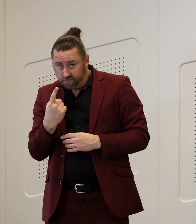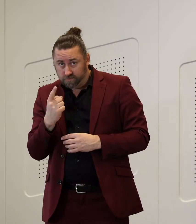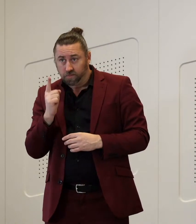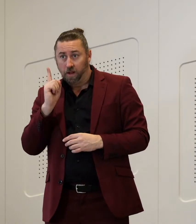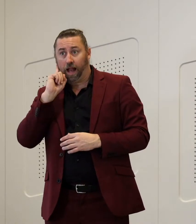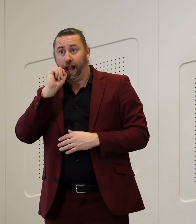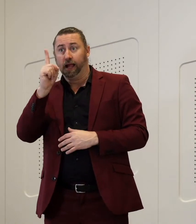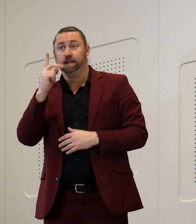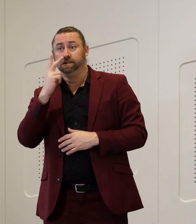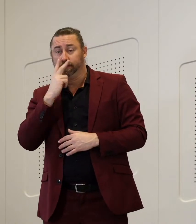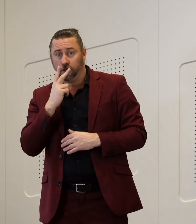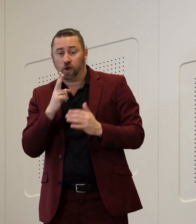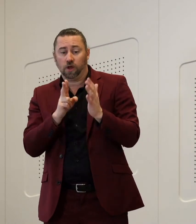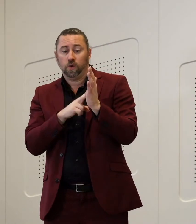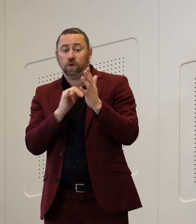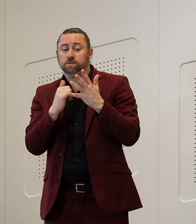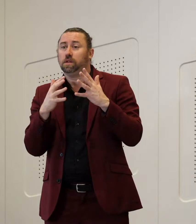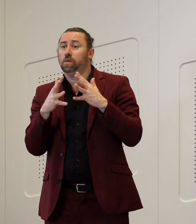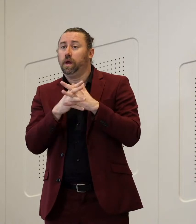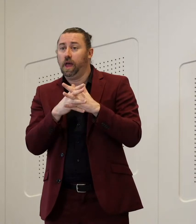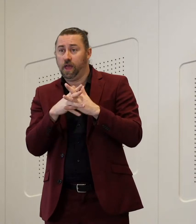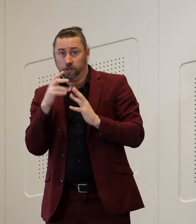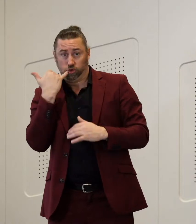last night the New South Wales